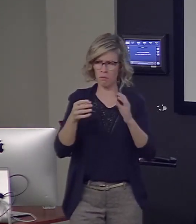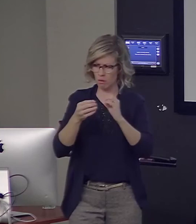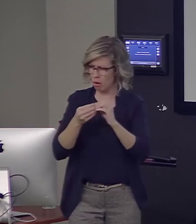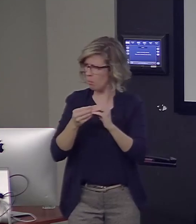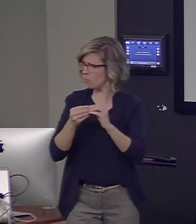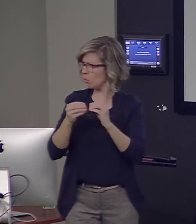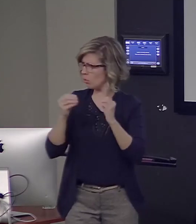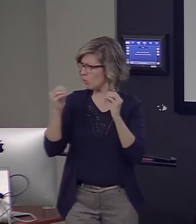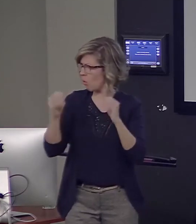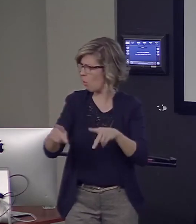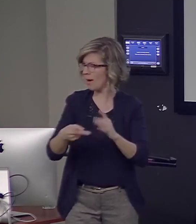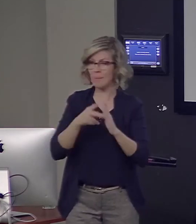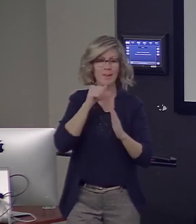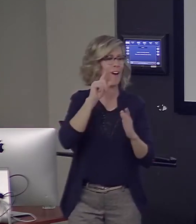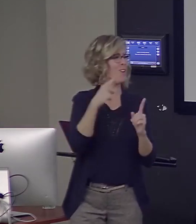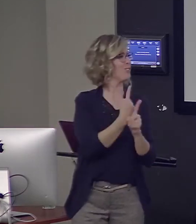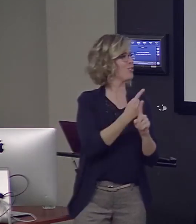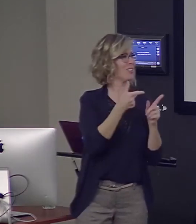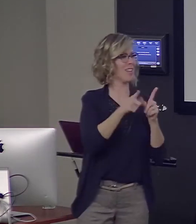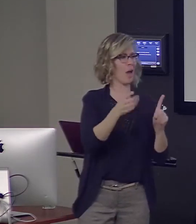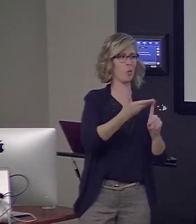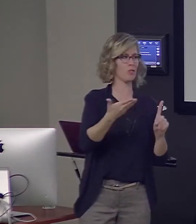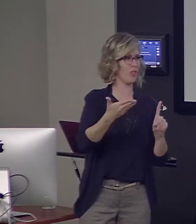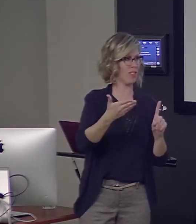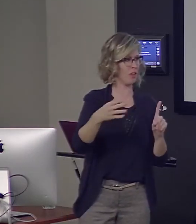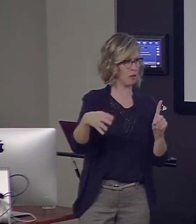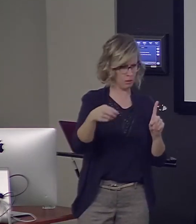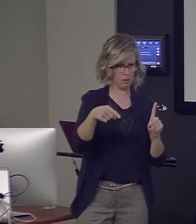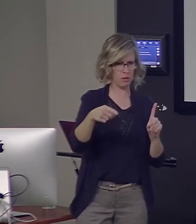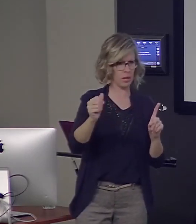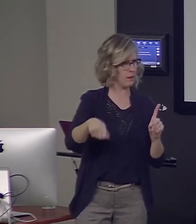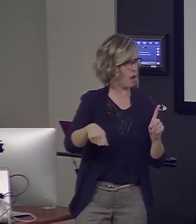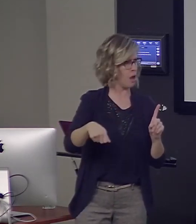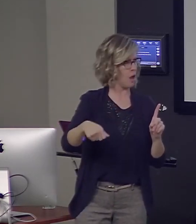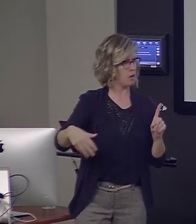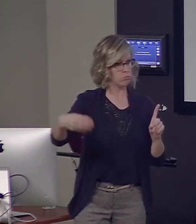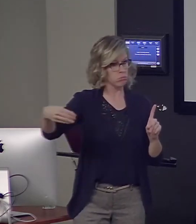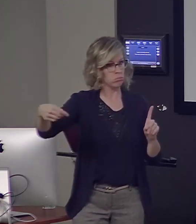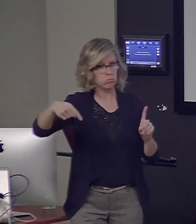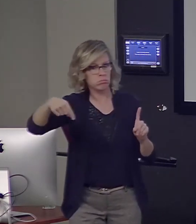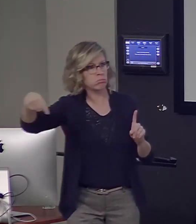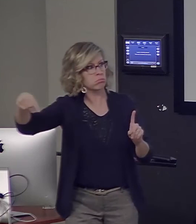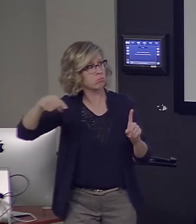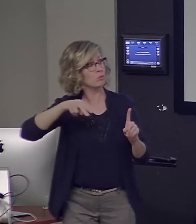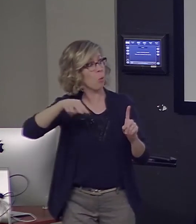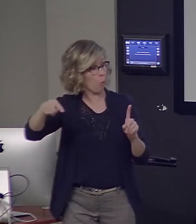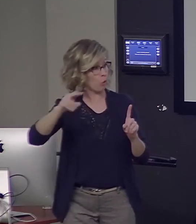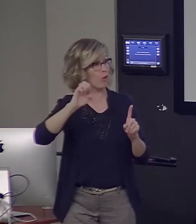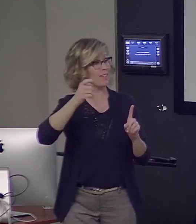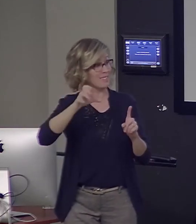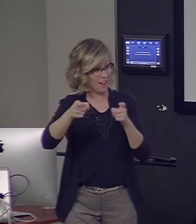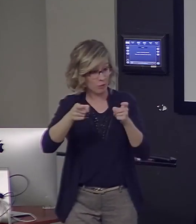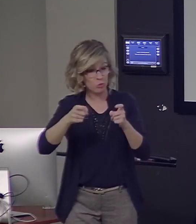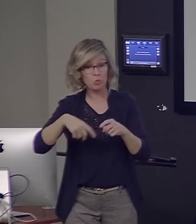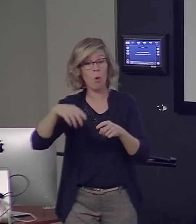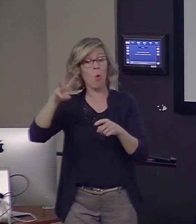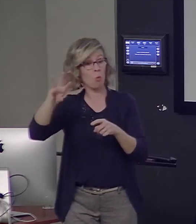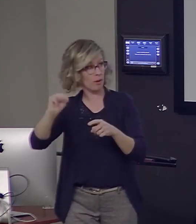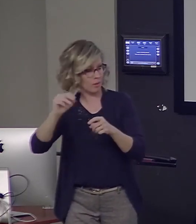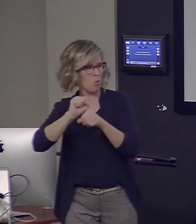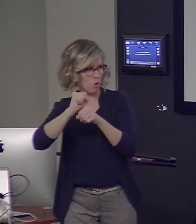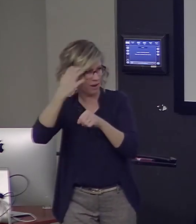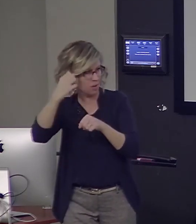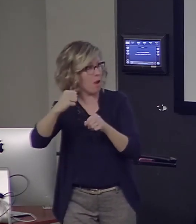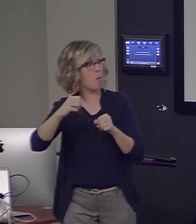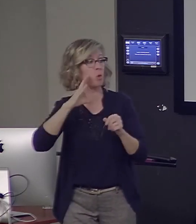is not just a one-off phenomenon. We're going to look at domain general cognitive functions like executive control and working memory, and